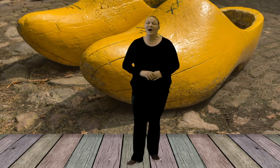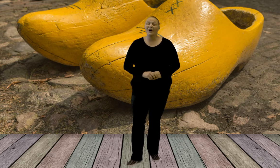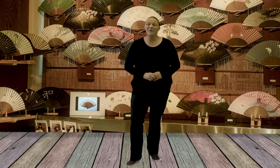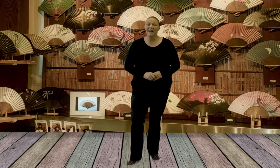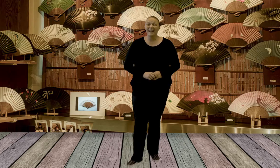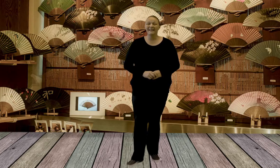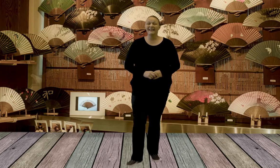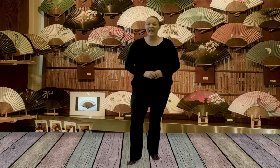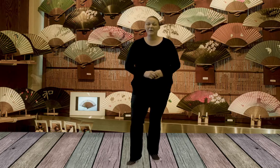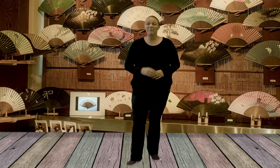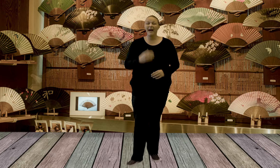Oh, my aunt came back